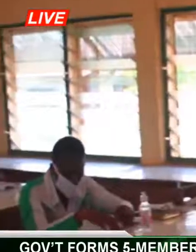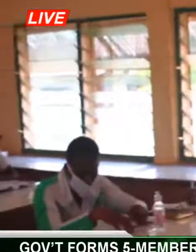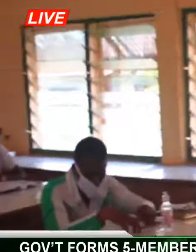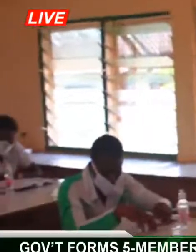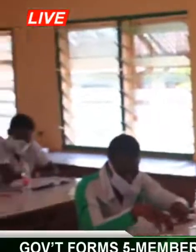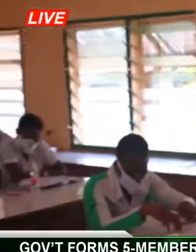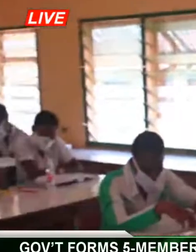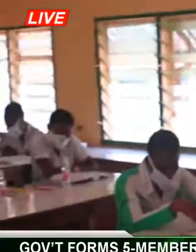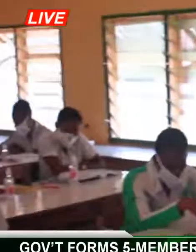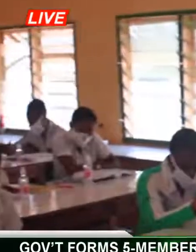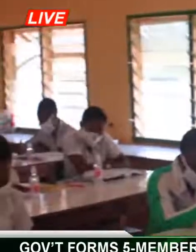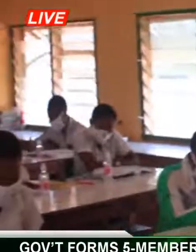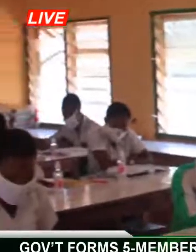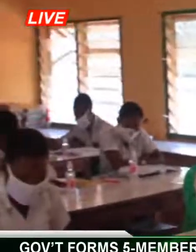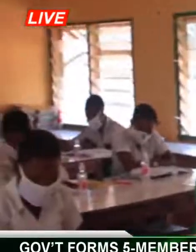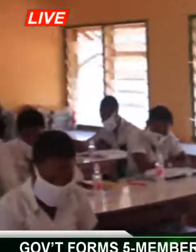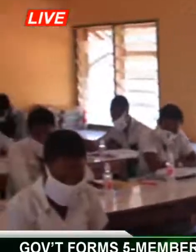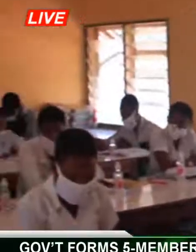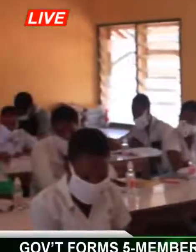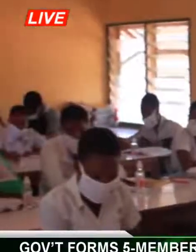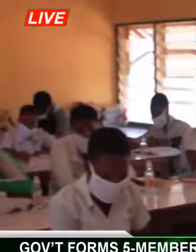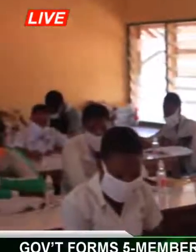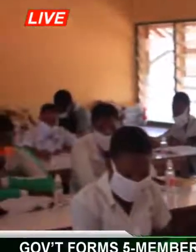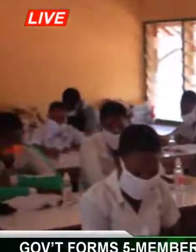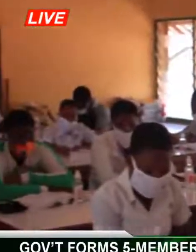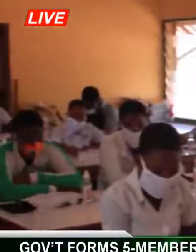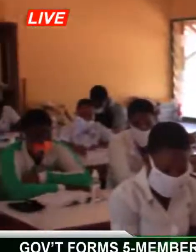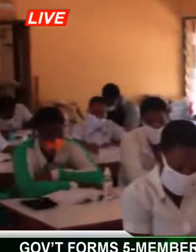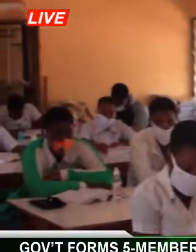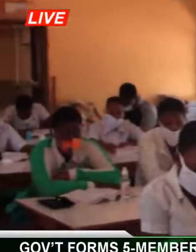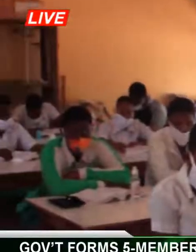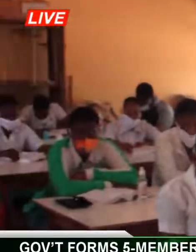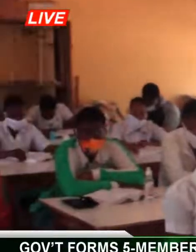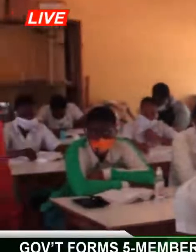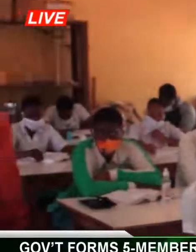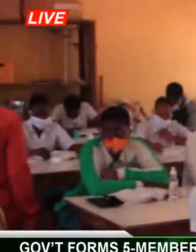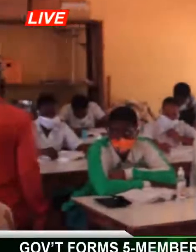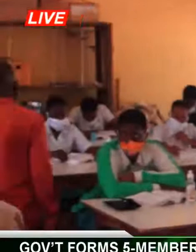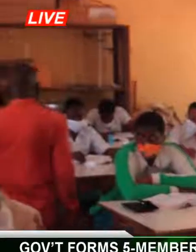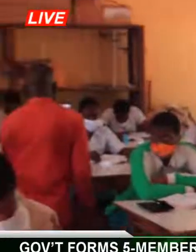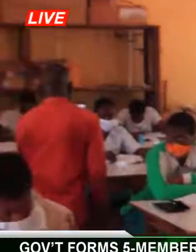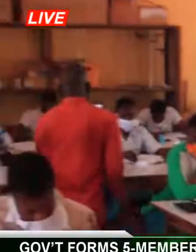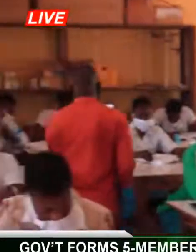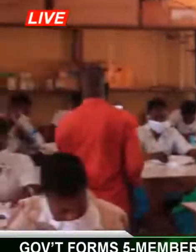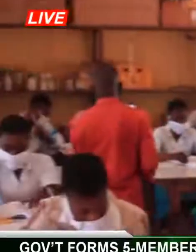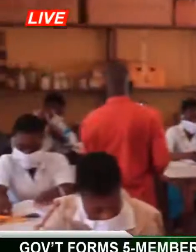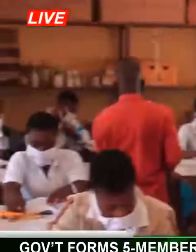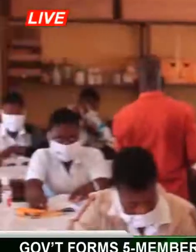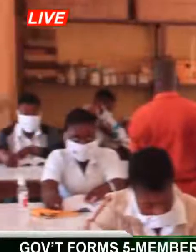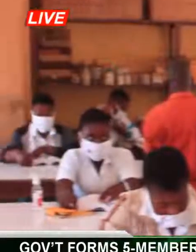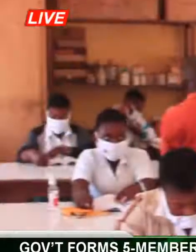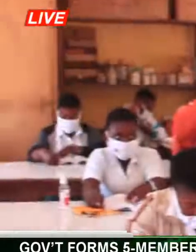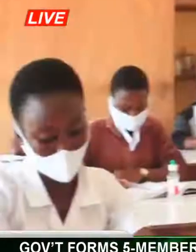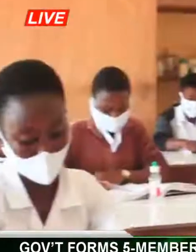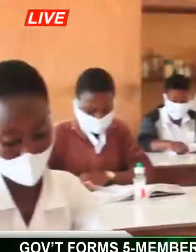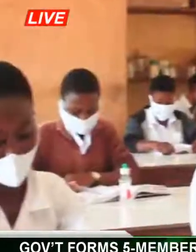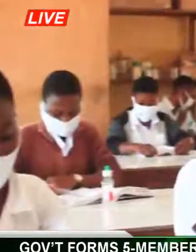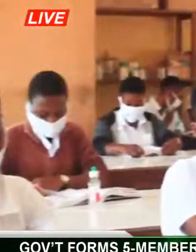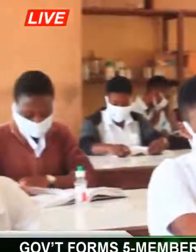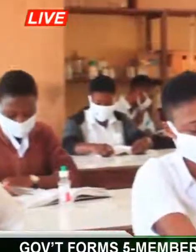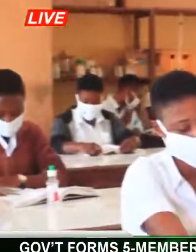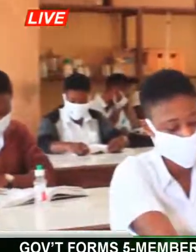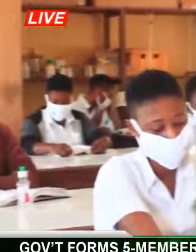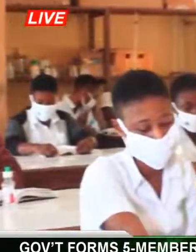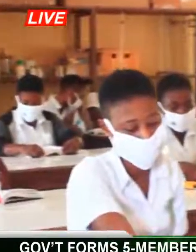o mo di so pepe pa na se bibi to sin wo ebio nsisheye da ho se suku bia mu